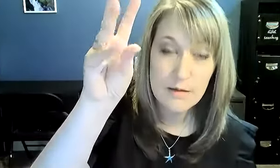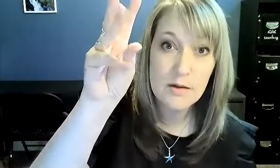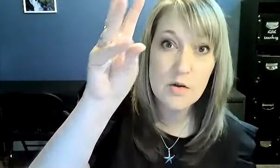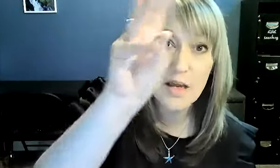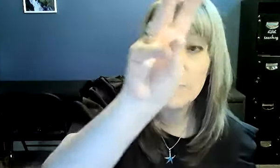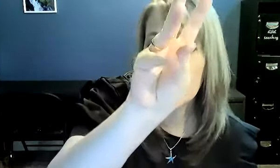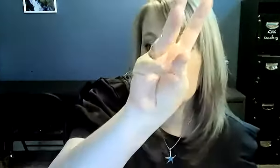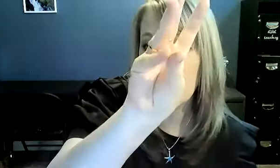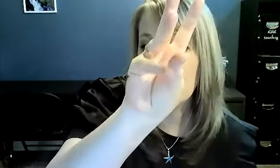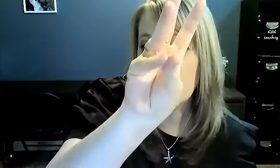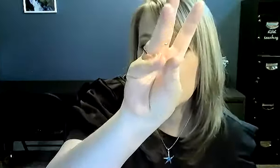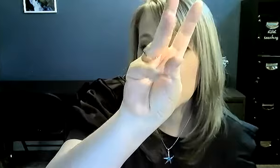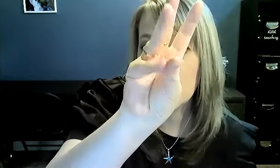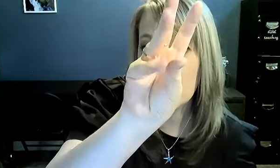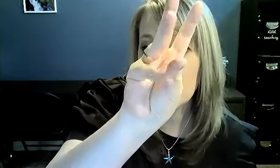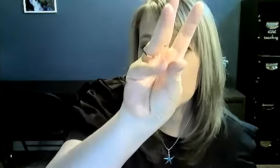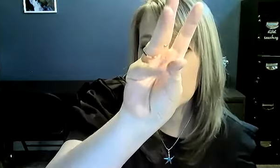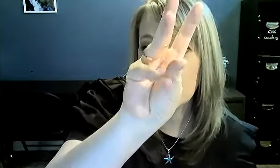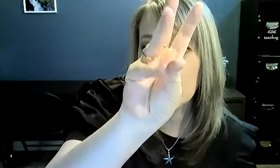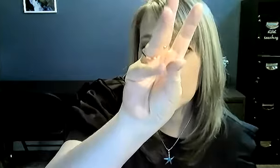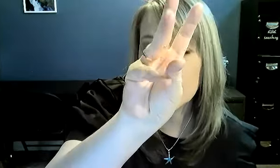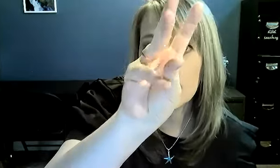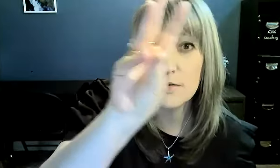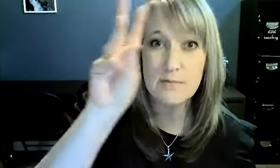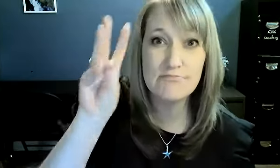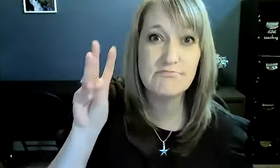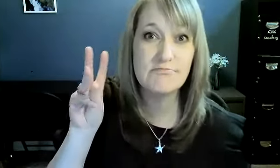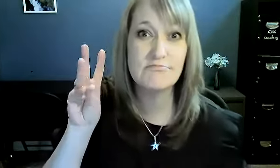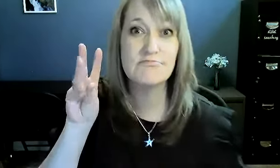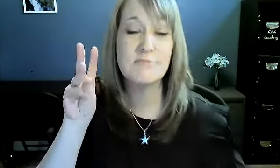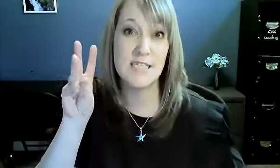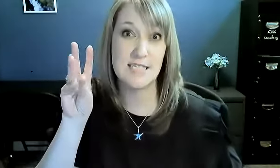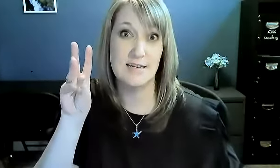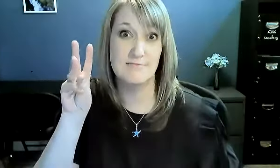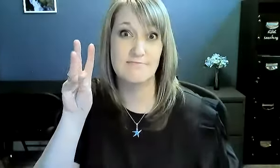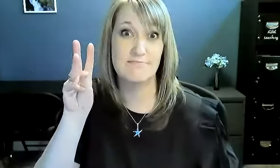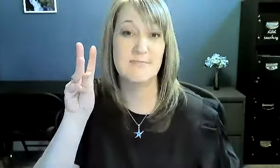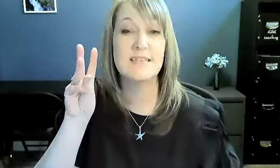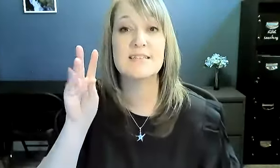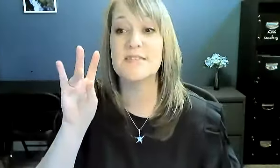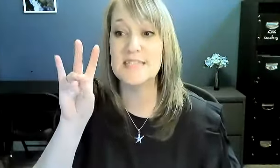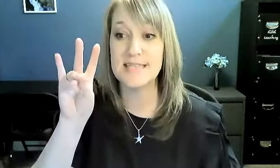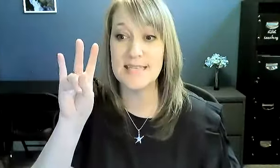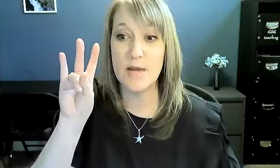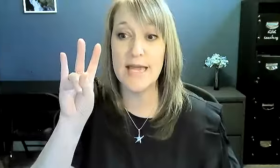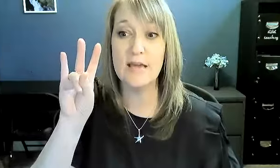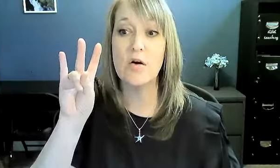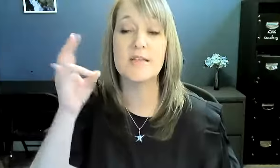you kind of rub your pinky and your thumb together. 16. 17 is the same way, only instead